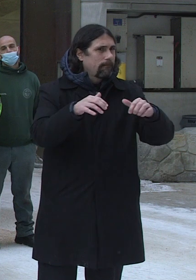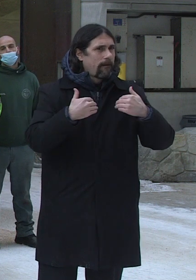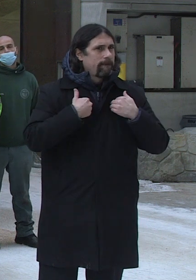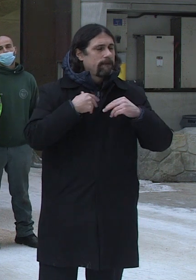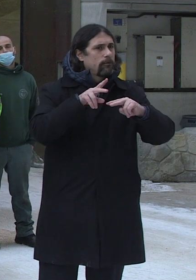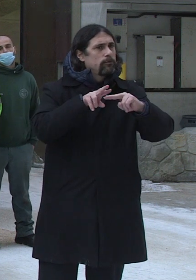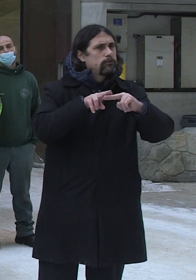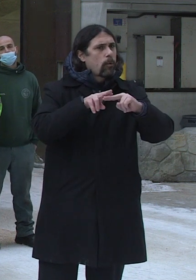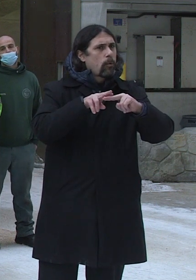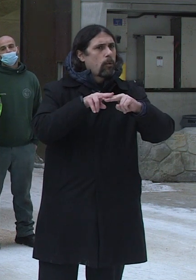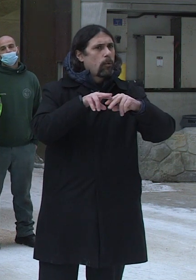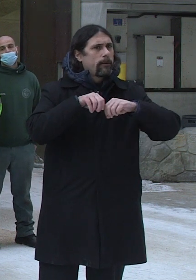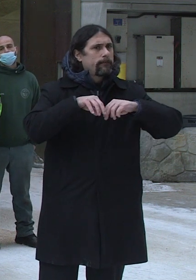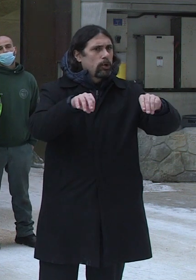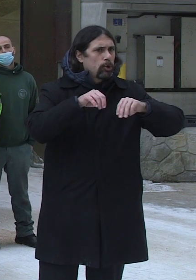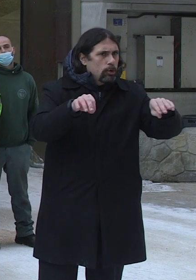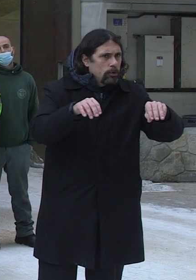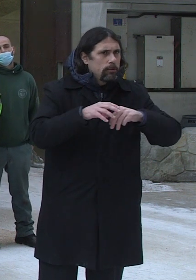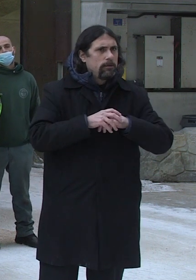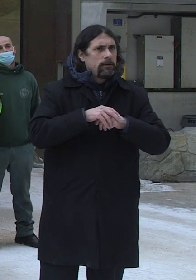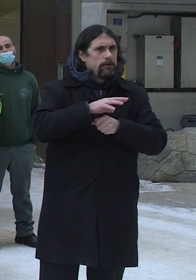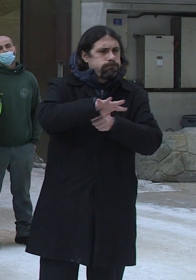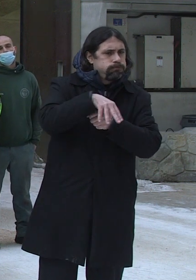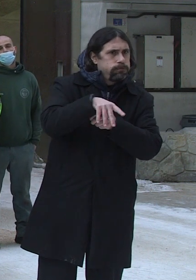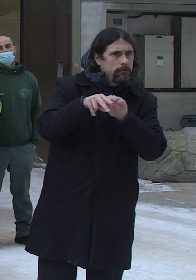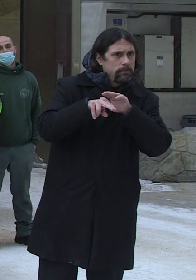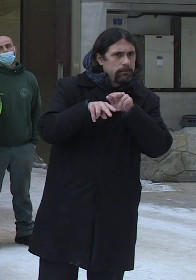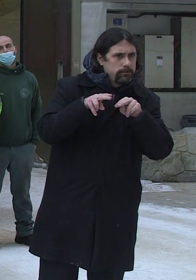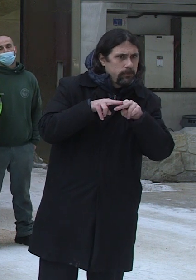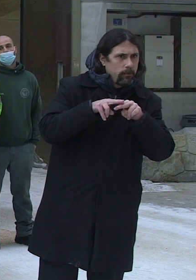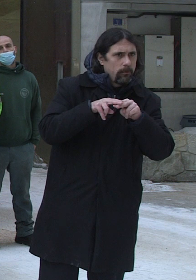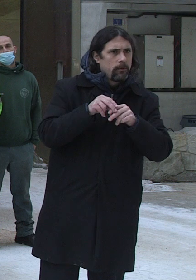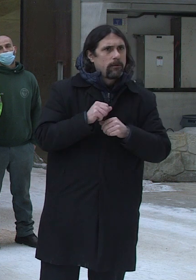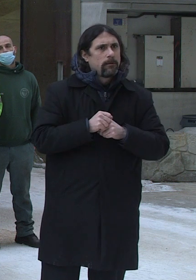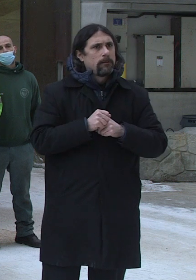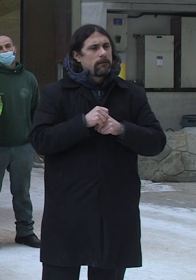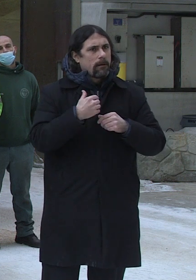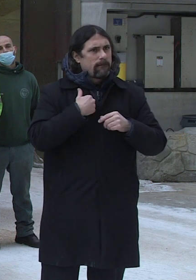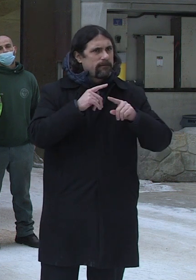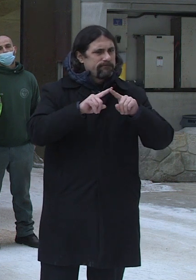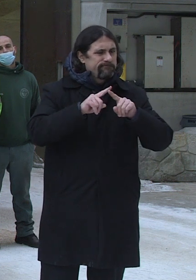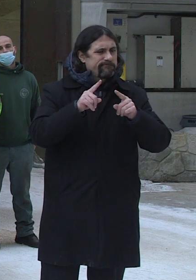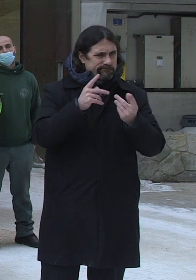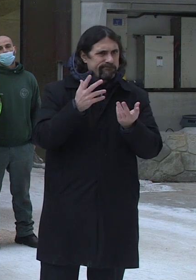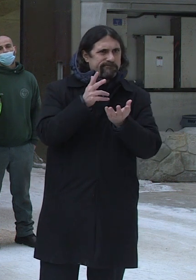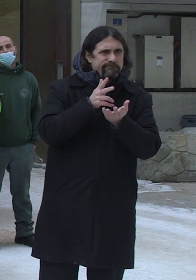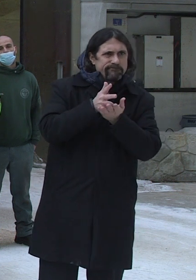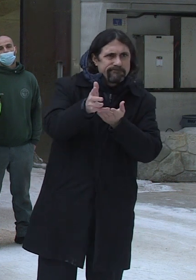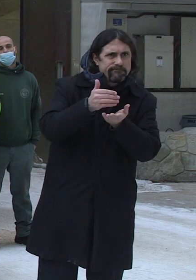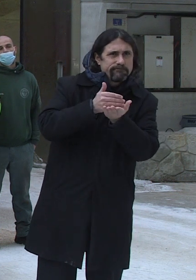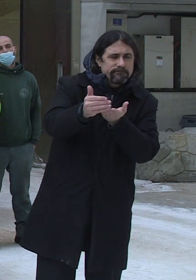attached to our heavy fleet for this type of snowfall. This is a dangerous and prolonged snowfall event, so